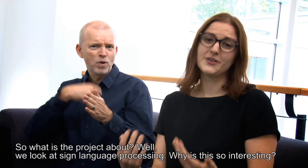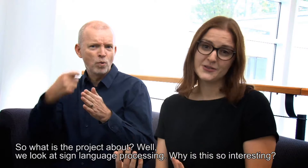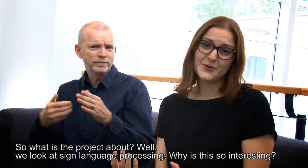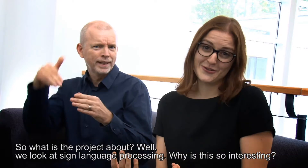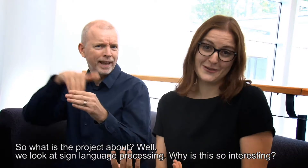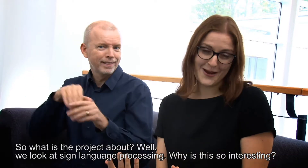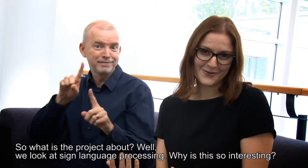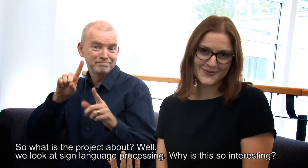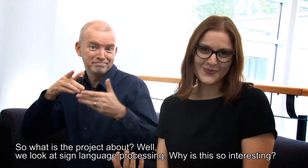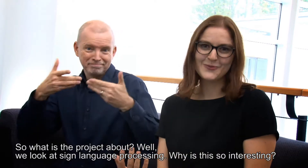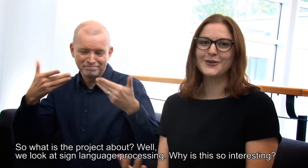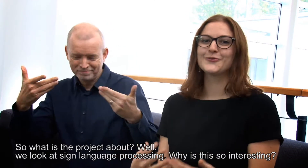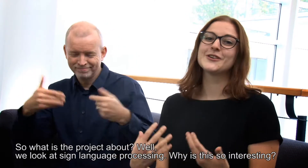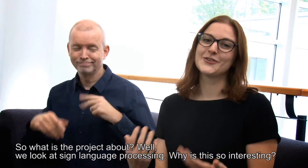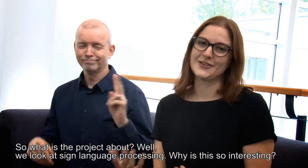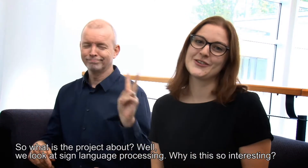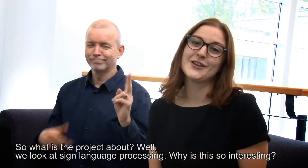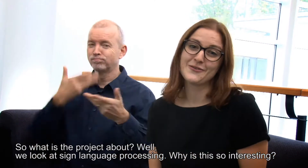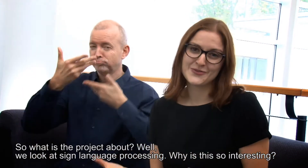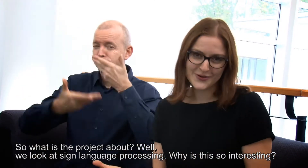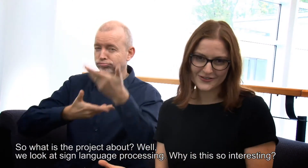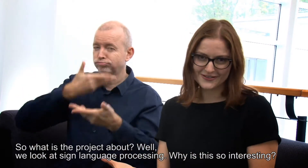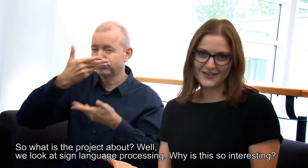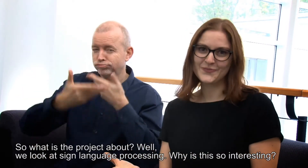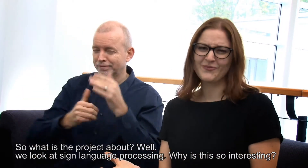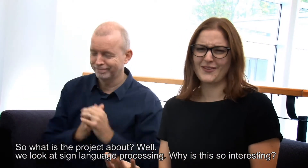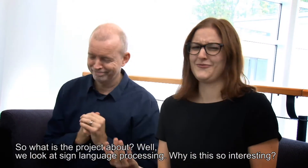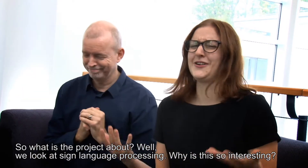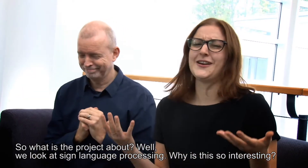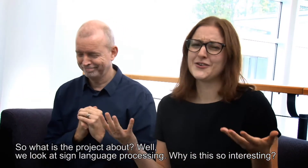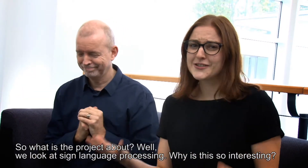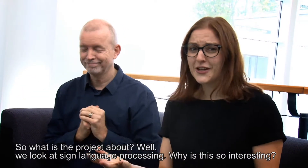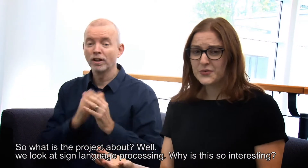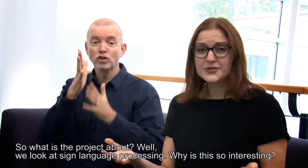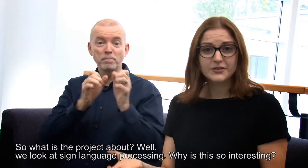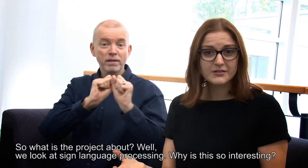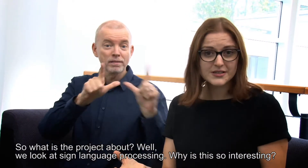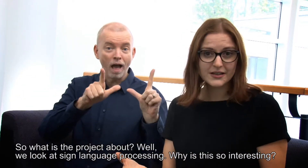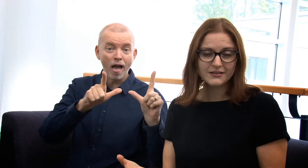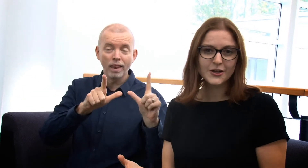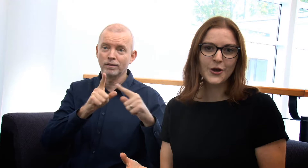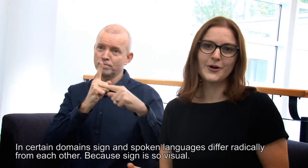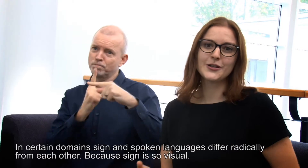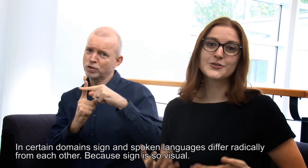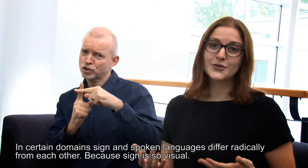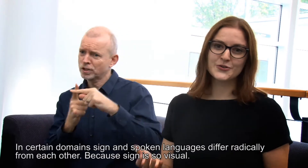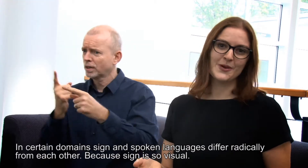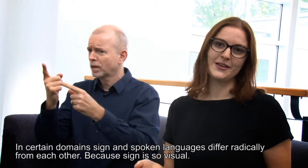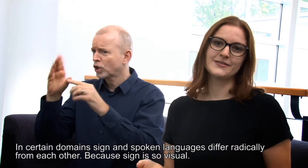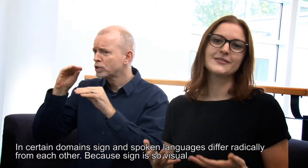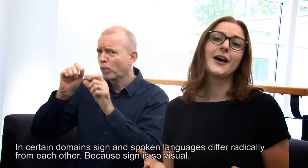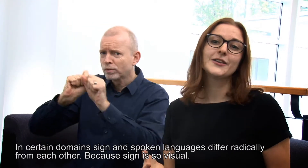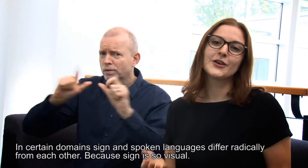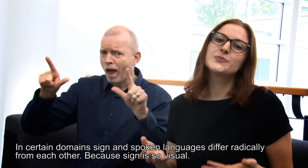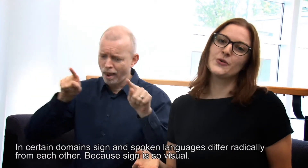So what's the project about? Well, we look at sign language processing. Why are sign languages so interesting? Well, in certain